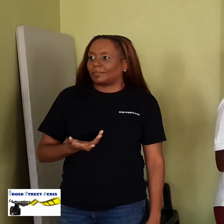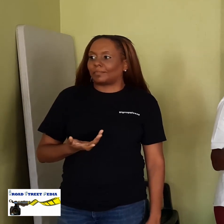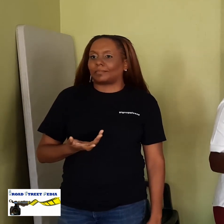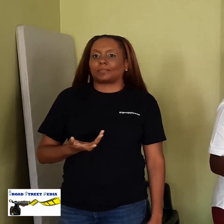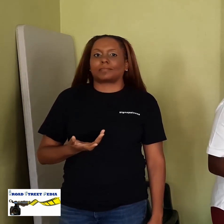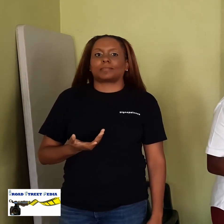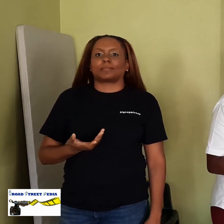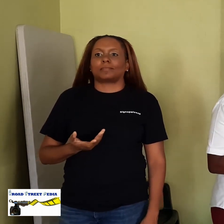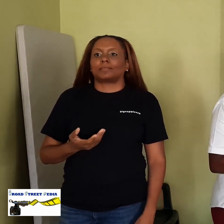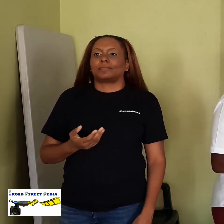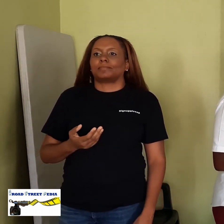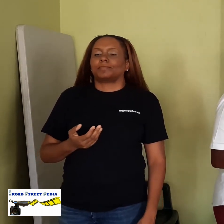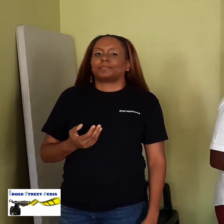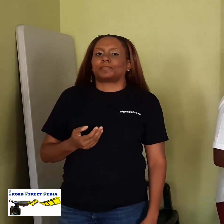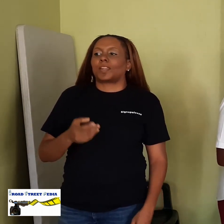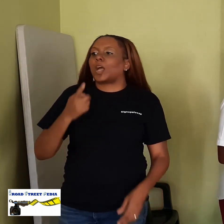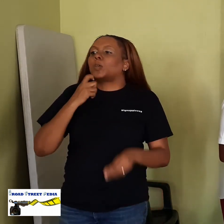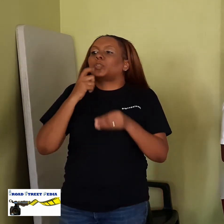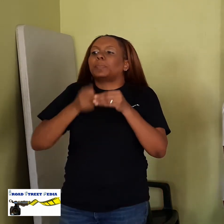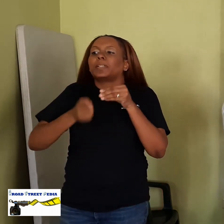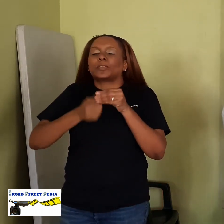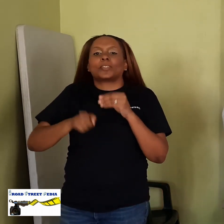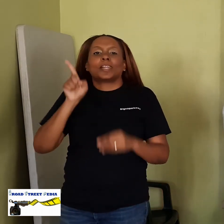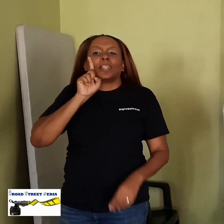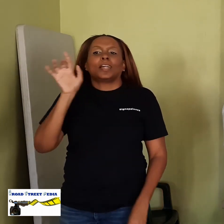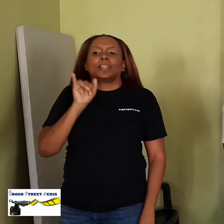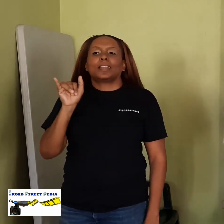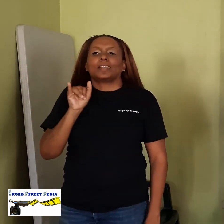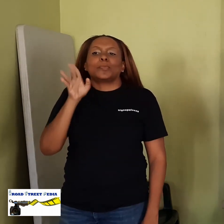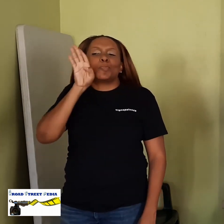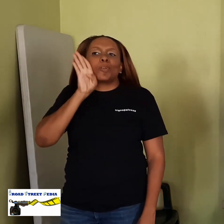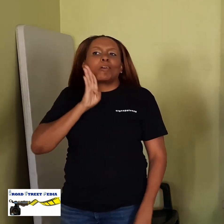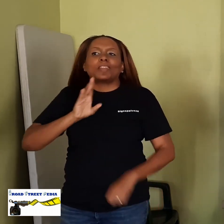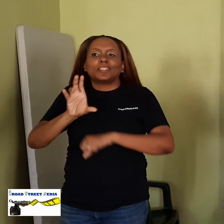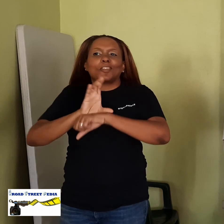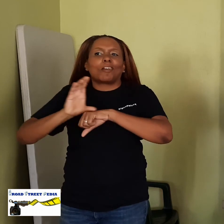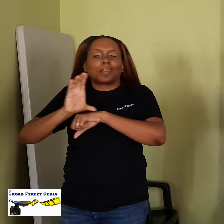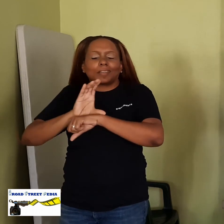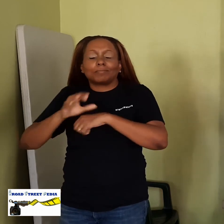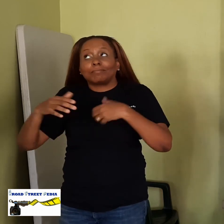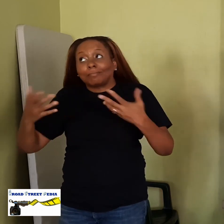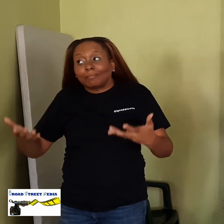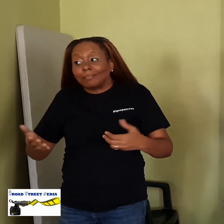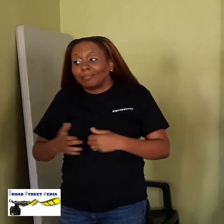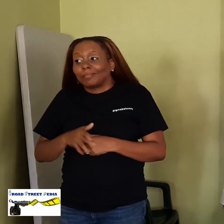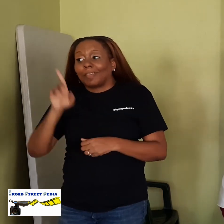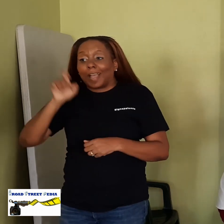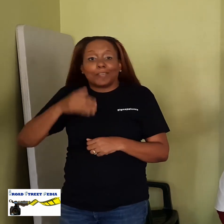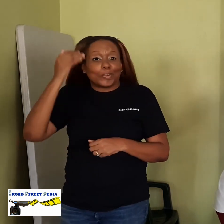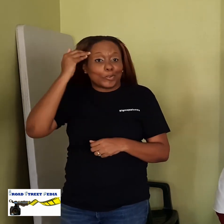a chocolate looking tomato. So you have to know something about your crops. Just remember that.